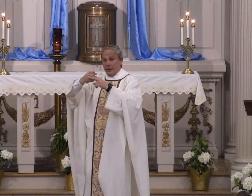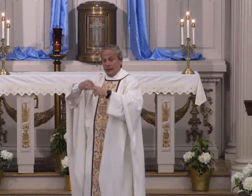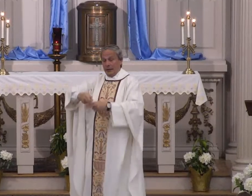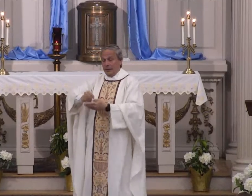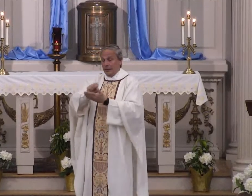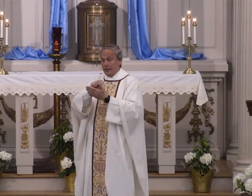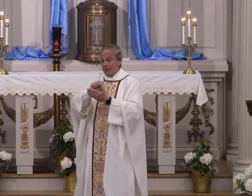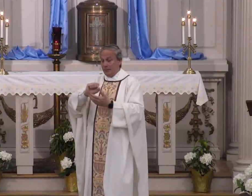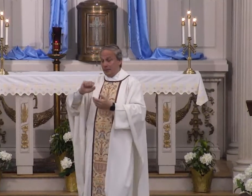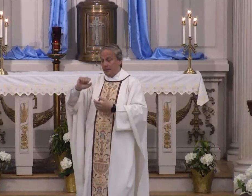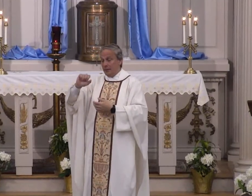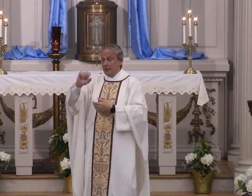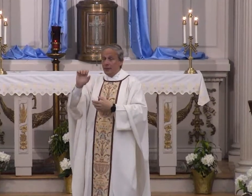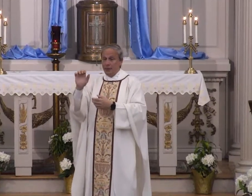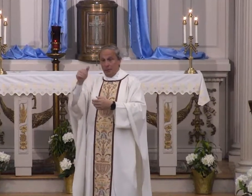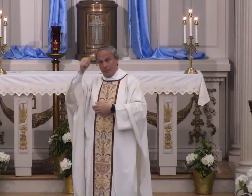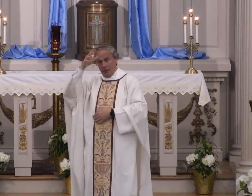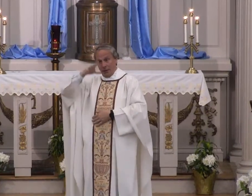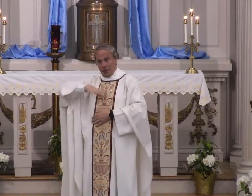Yesterday,